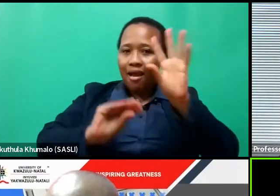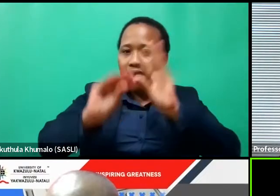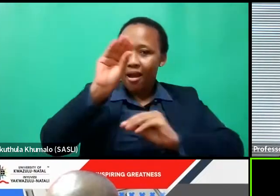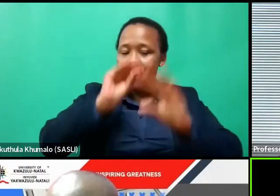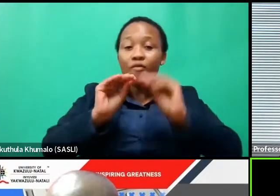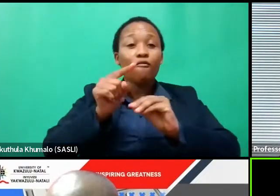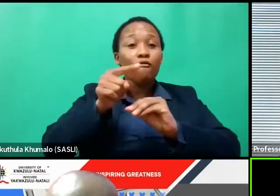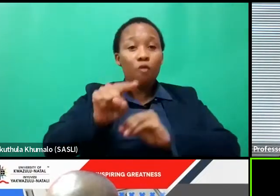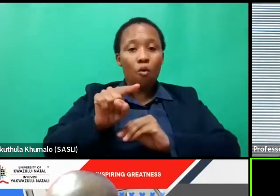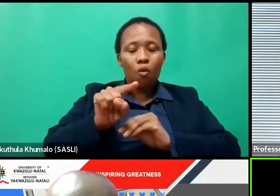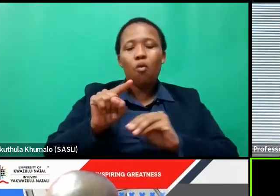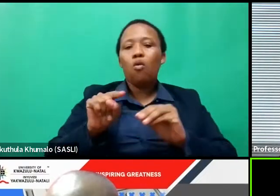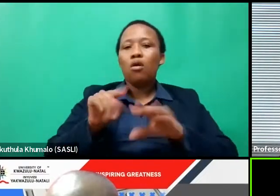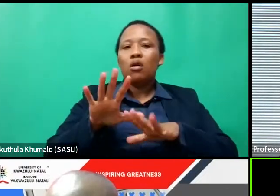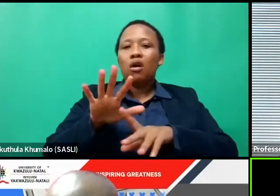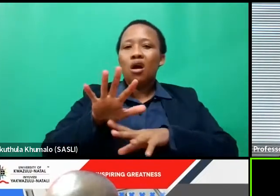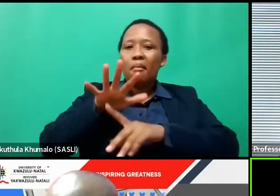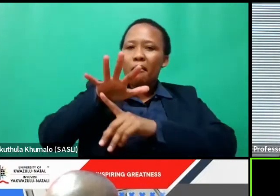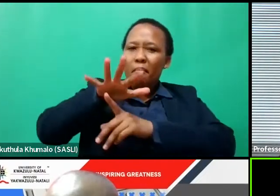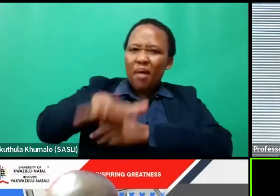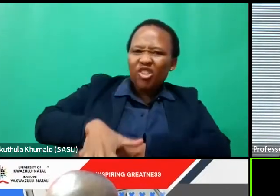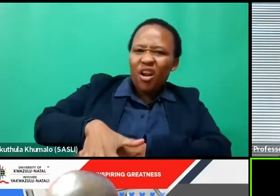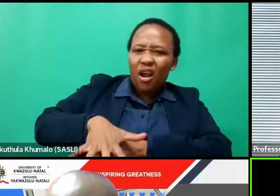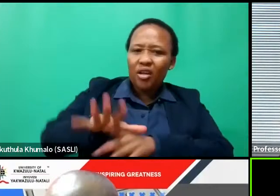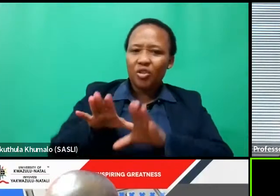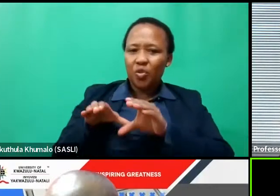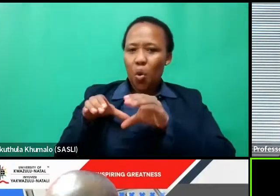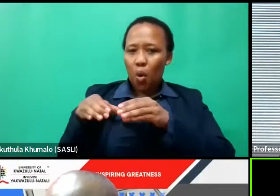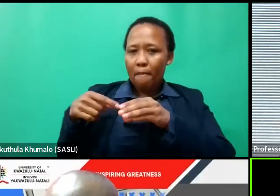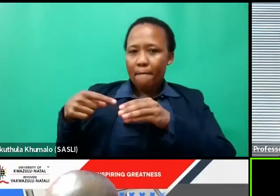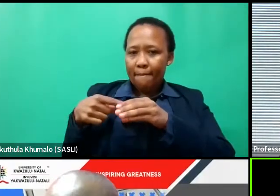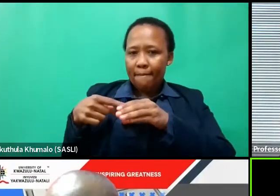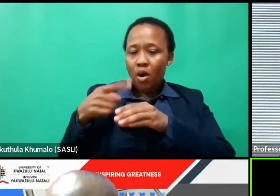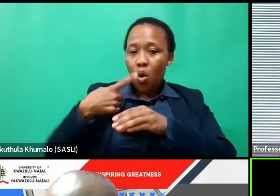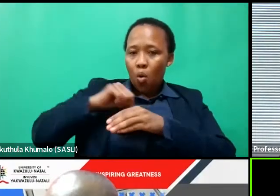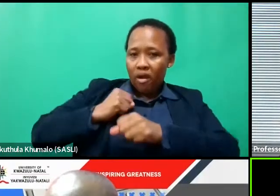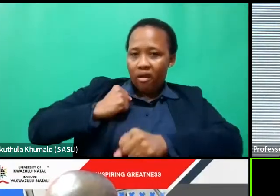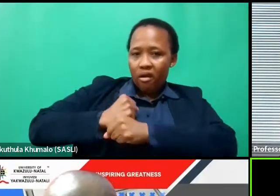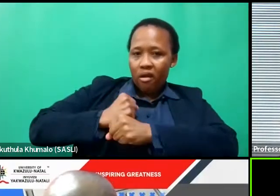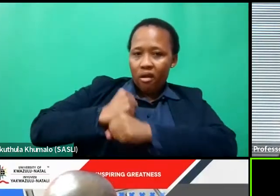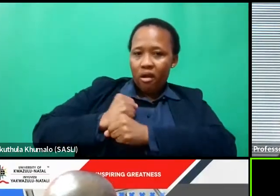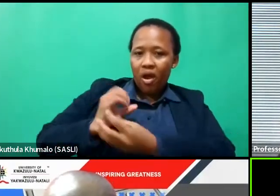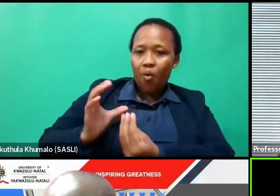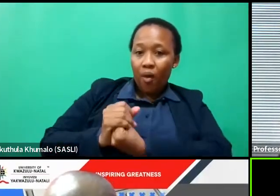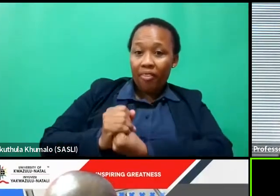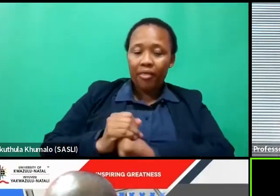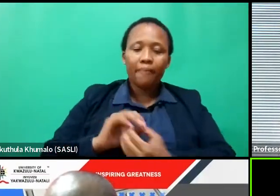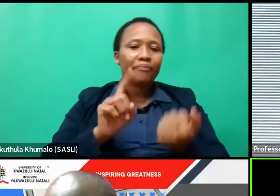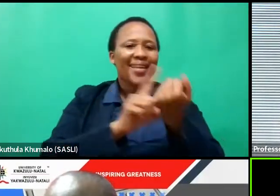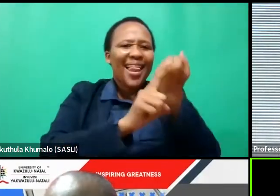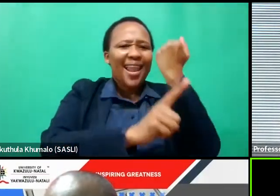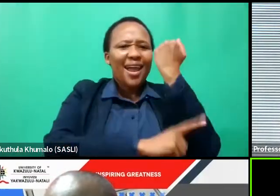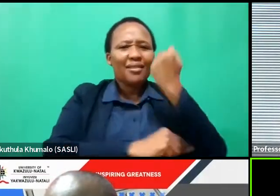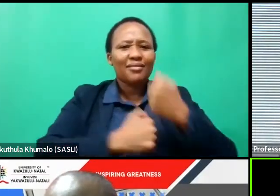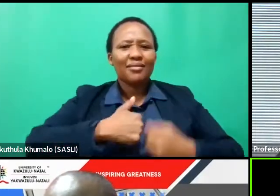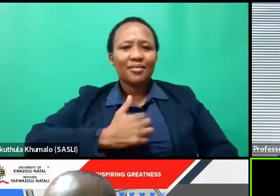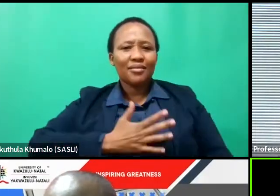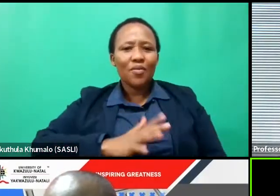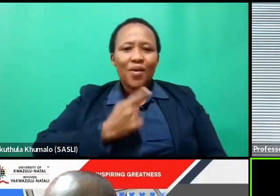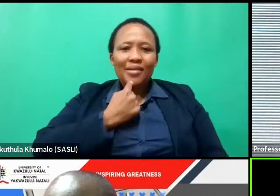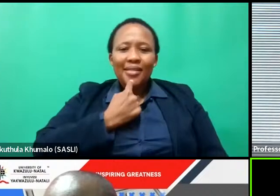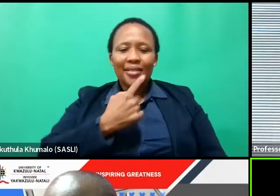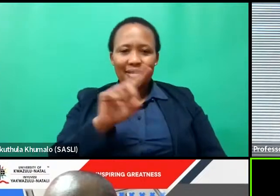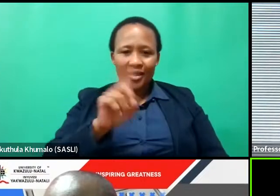that we serve. Also, lastly, I just want to say that, with a lot that you spoke on